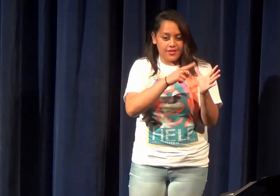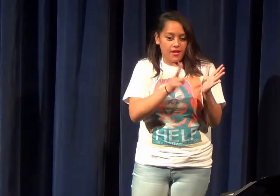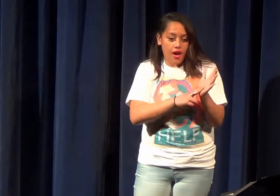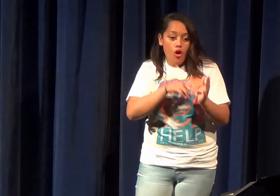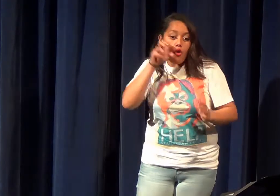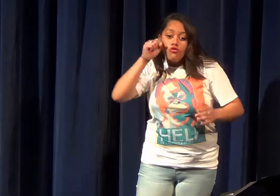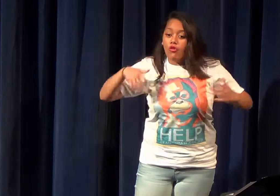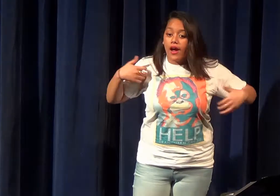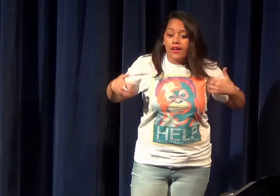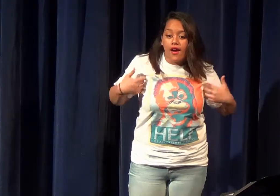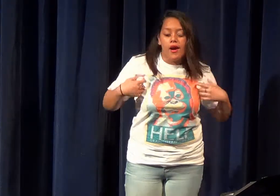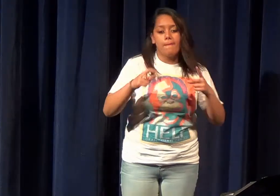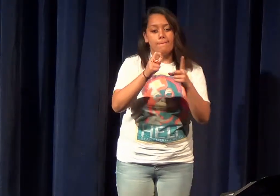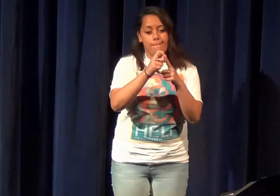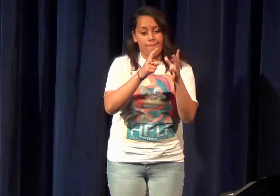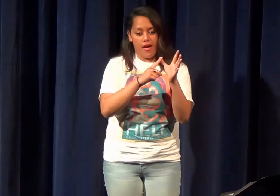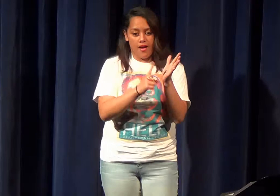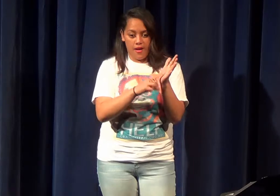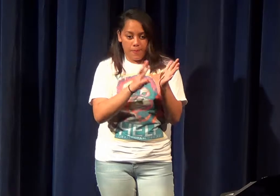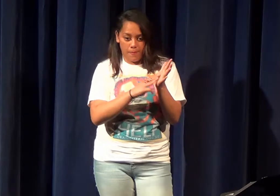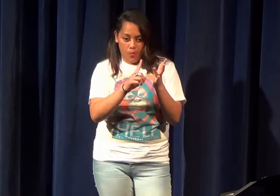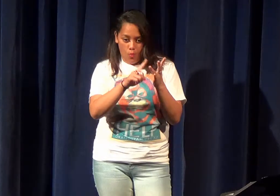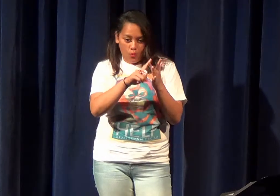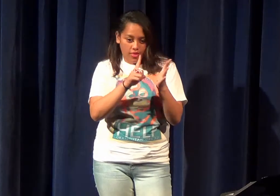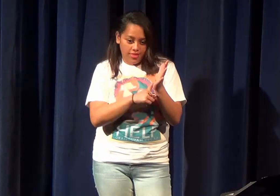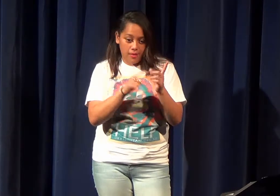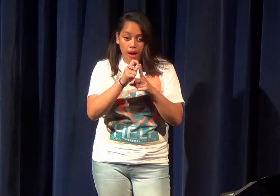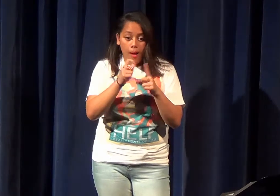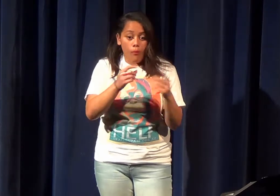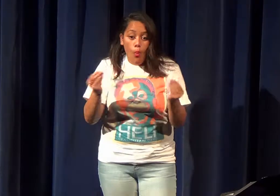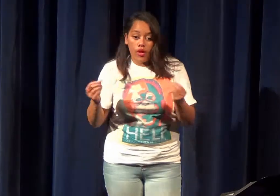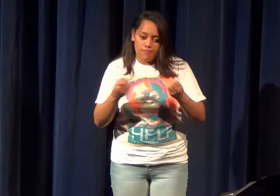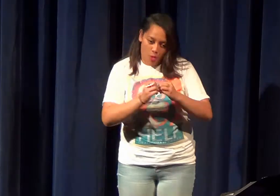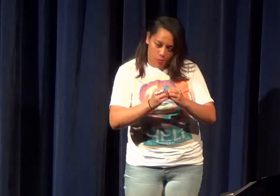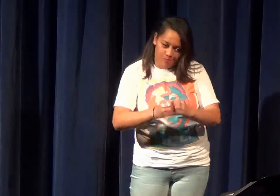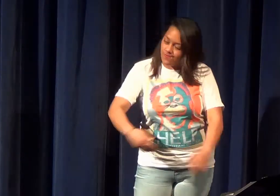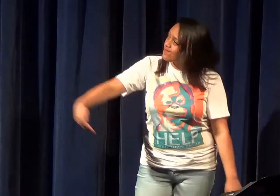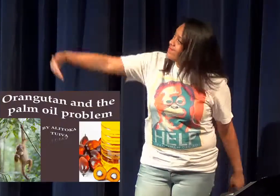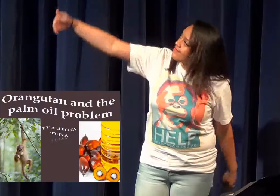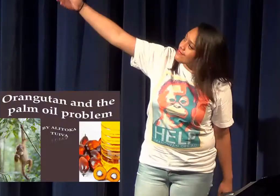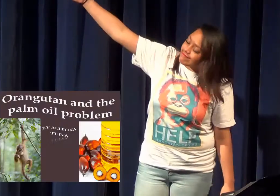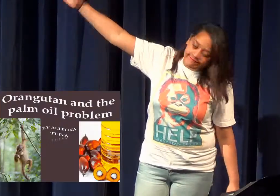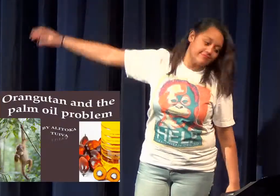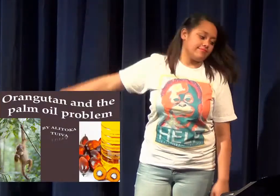the orangutan and palm oil and the issues surrounding it.